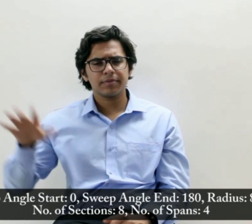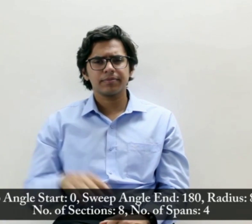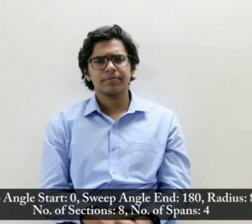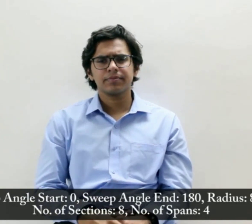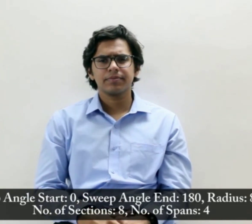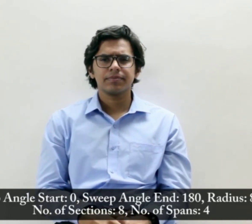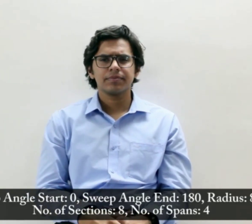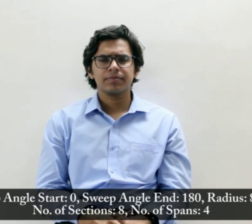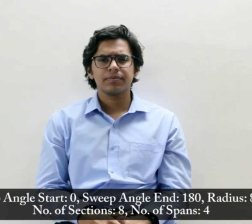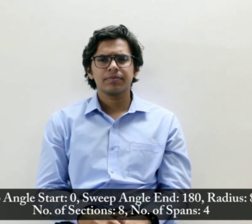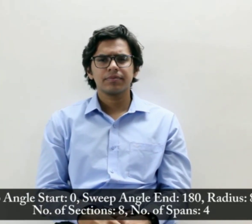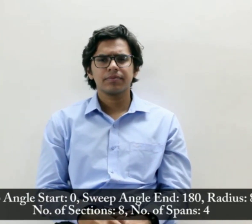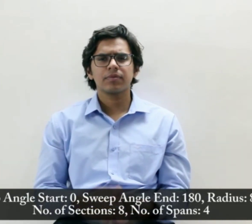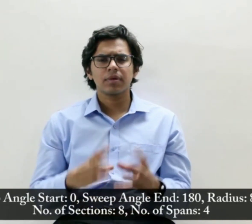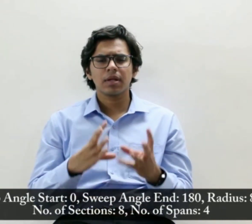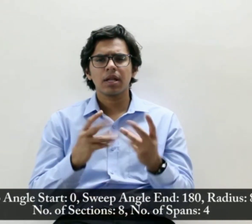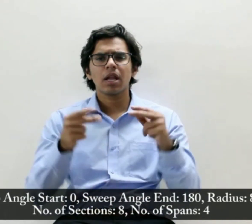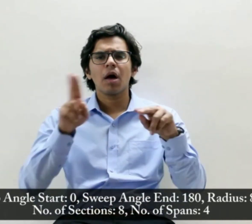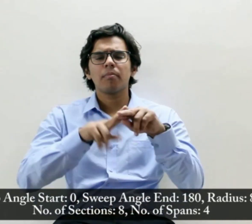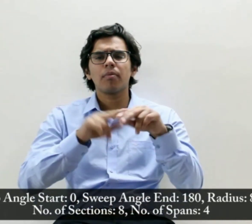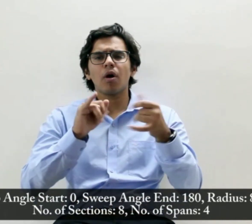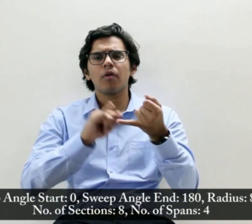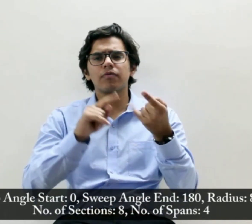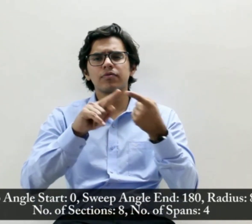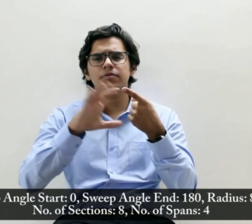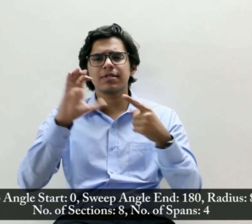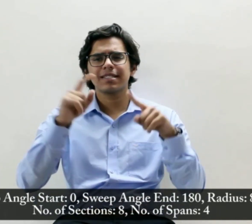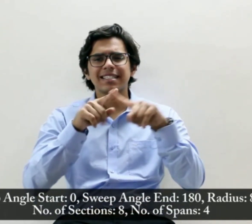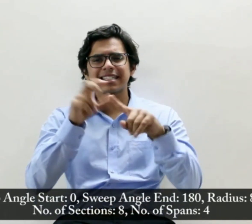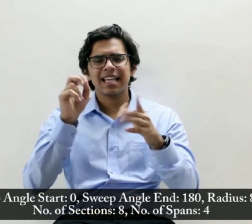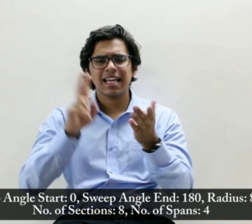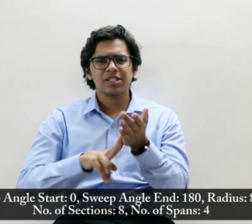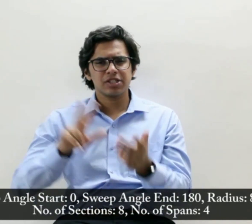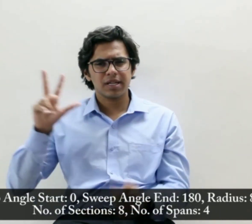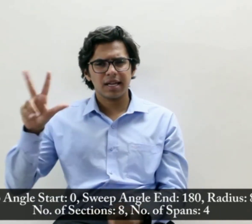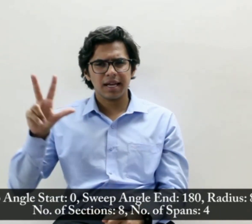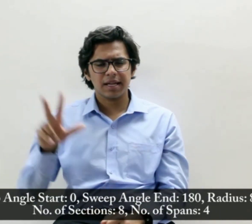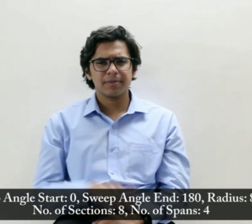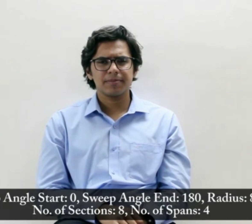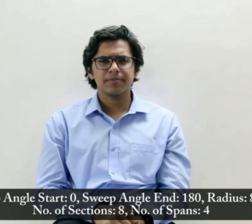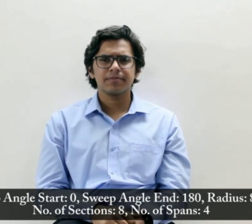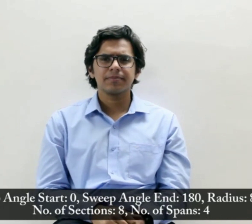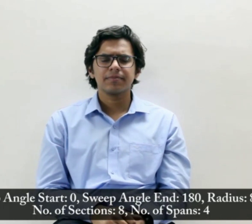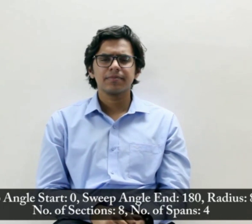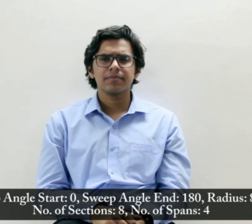Number of sections 8 and number of spans 4.